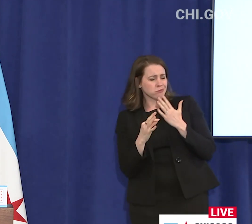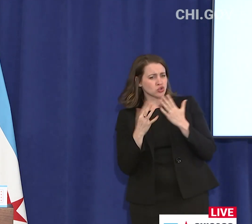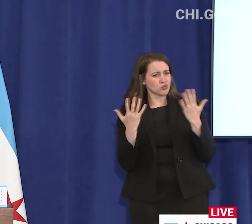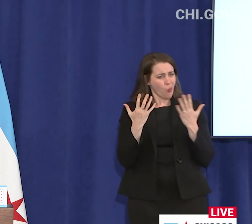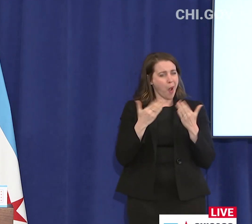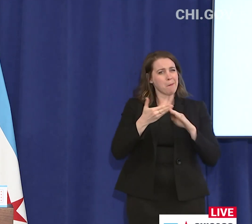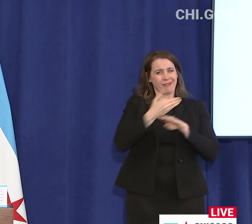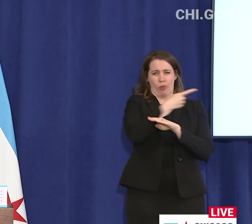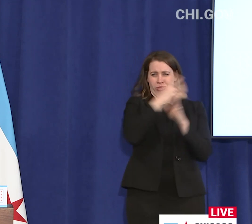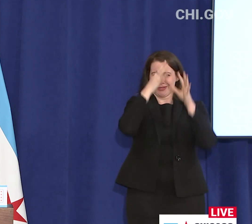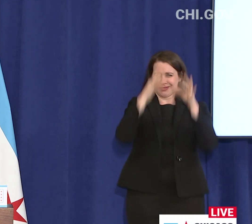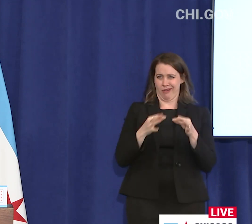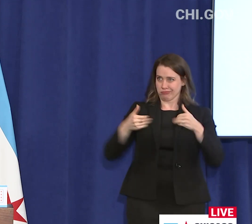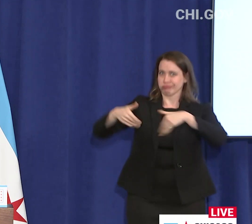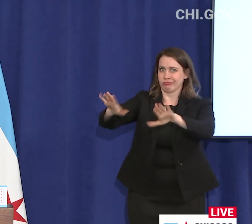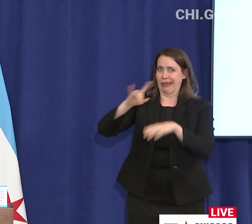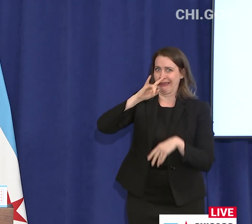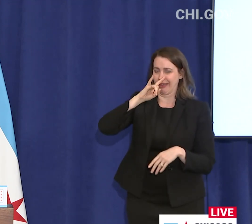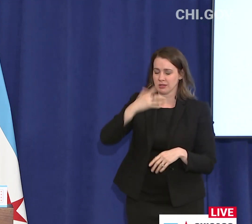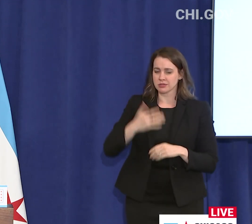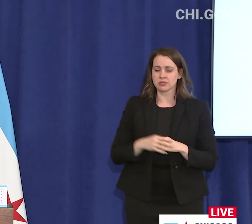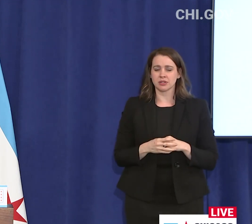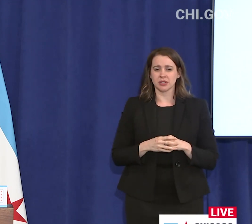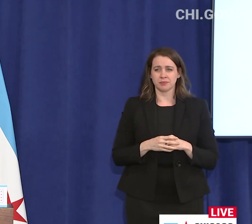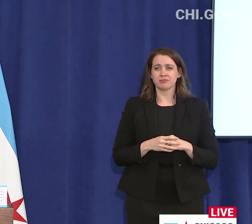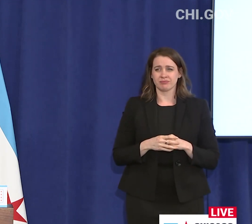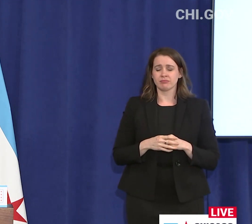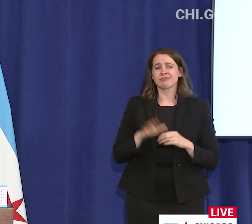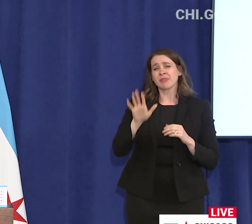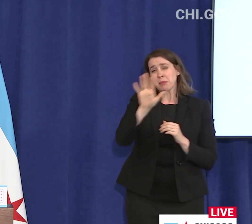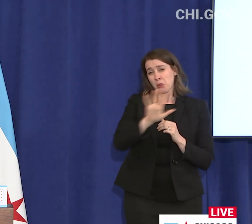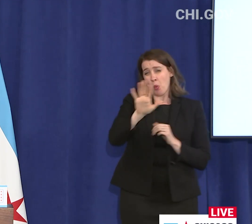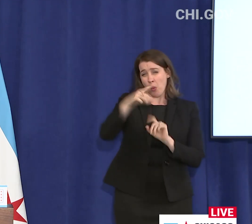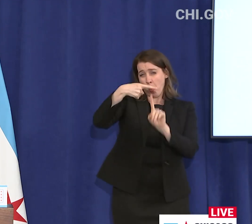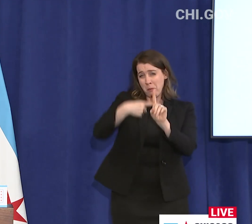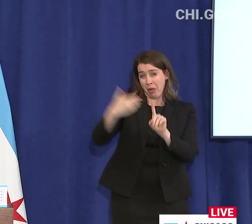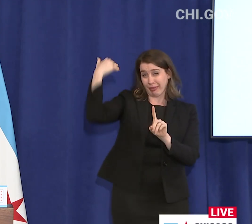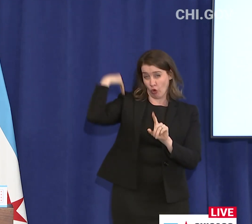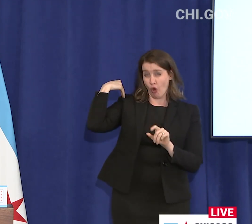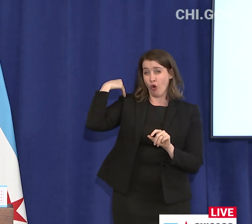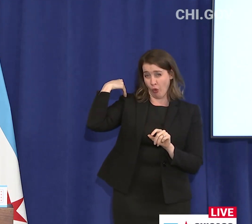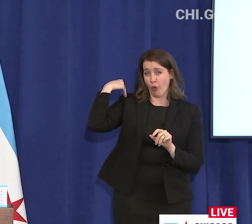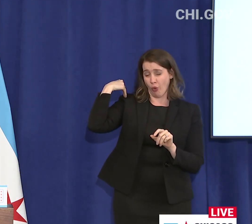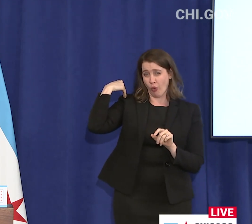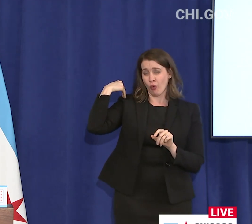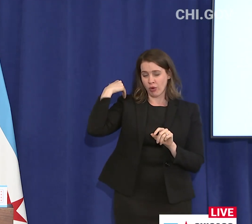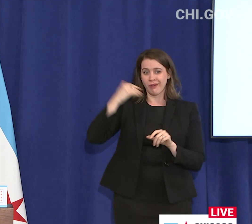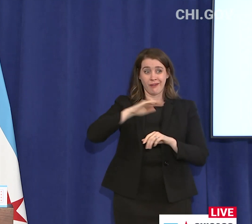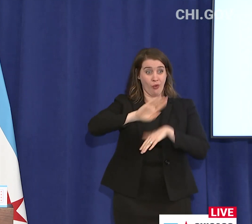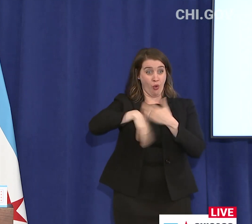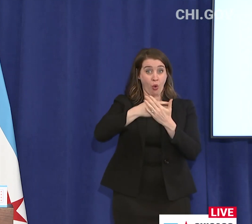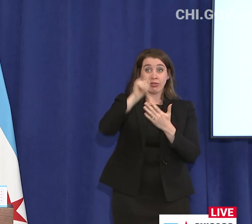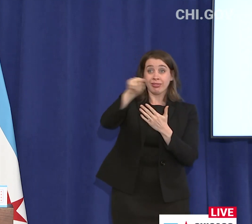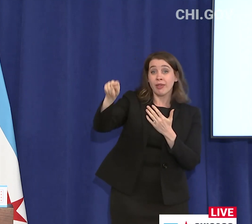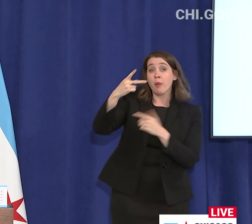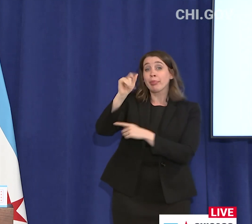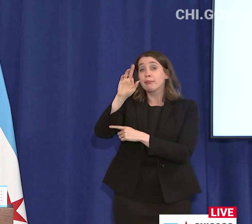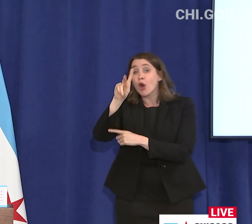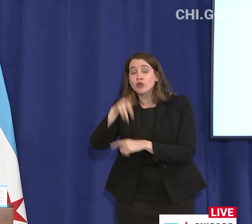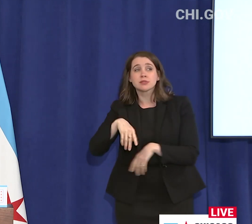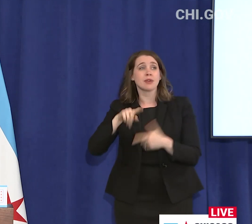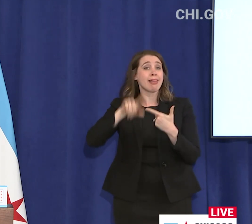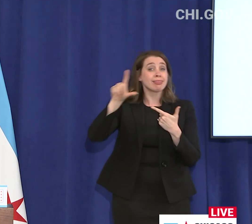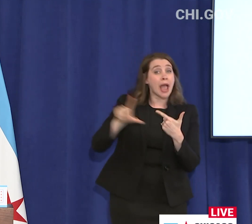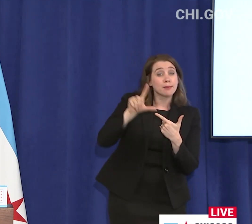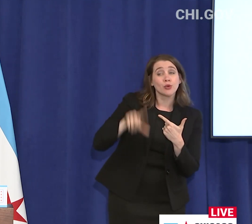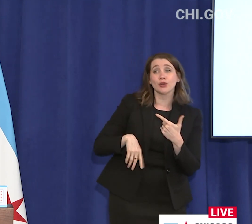their young people. Probably a month plus ago, all of the summer programming providers, parks,